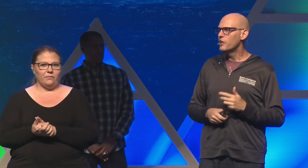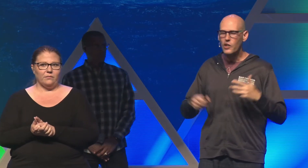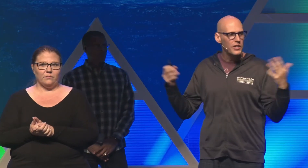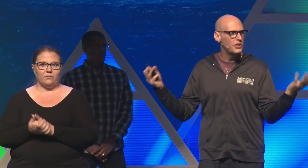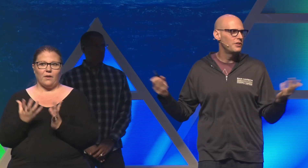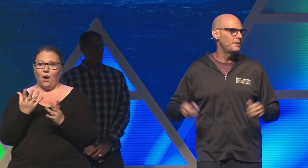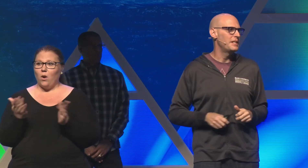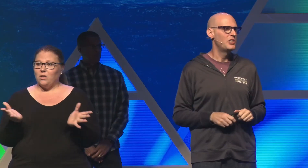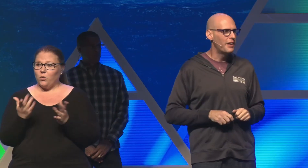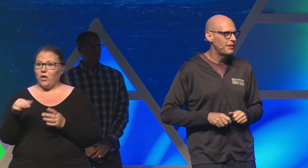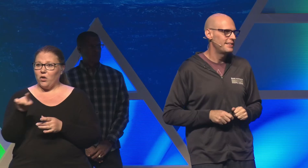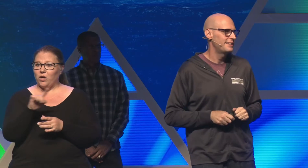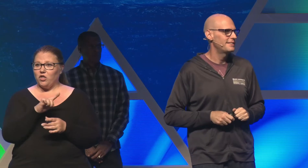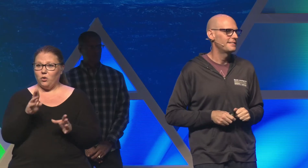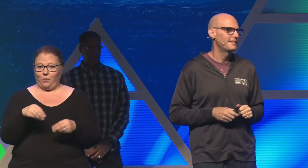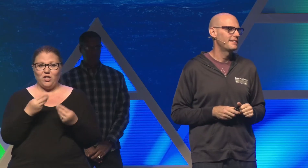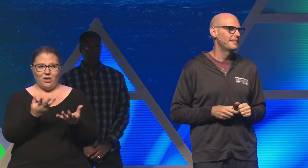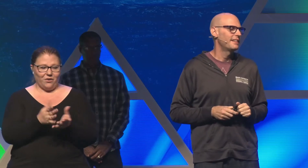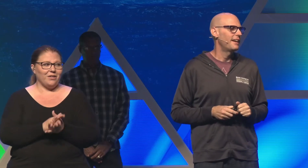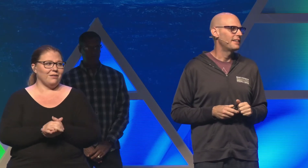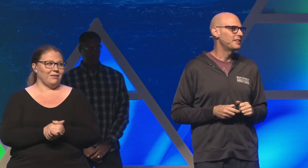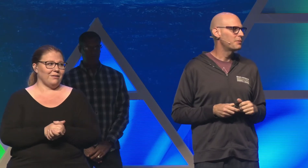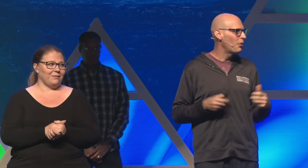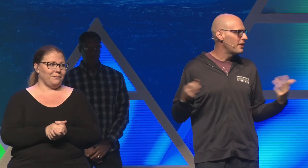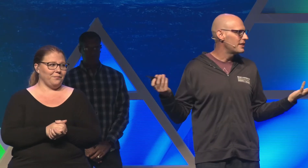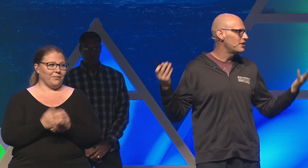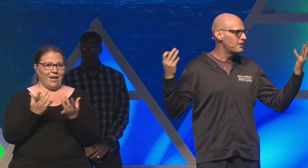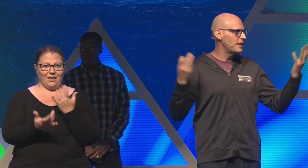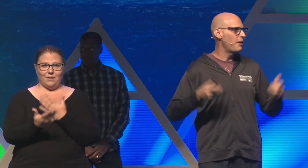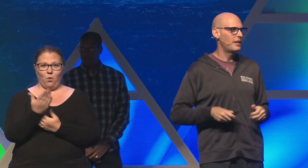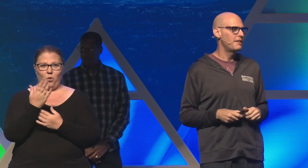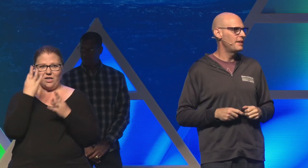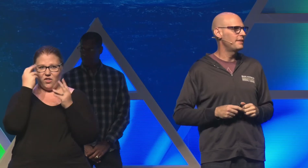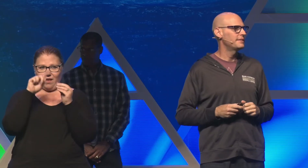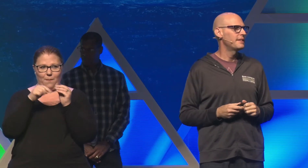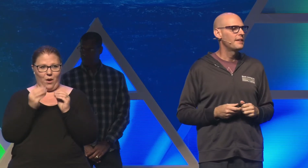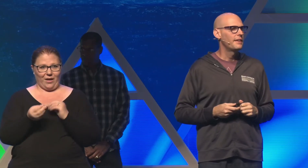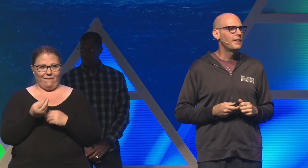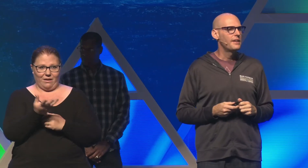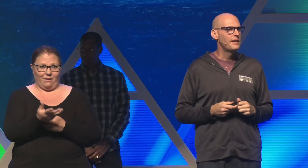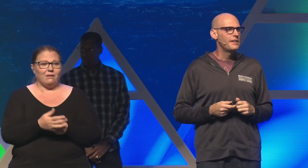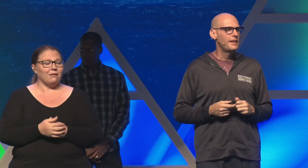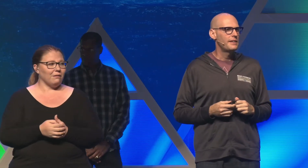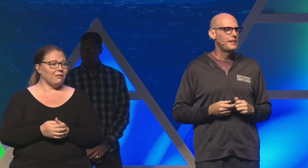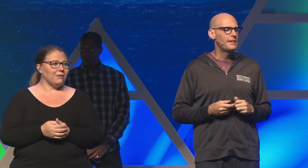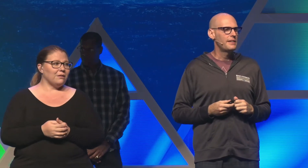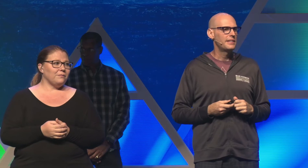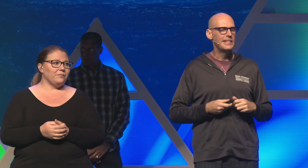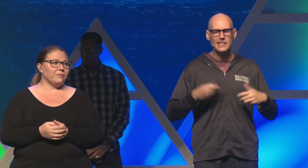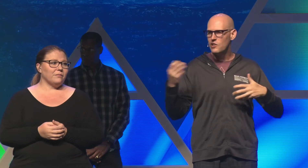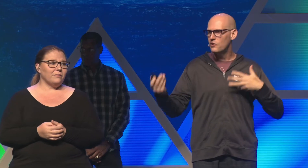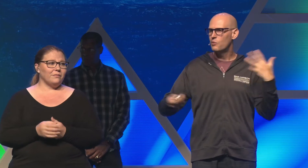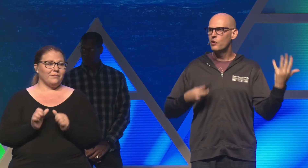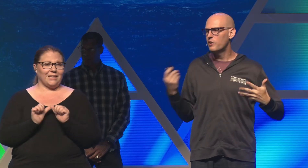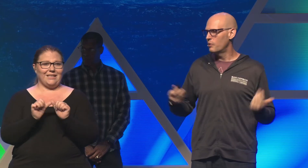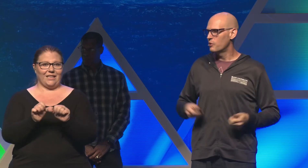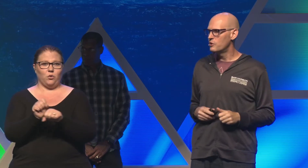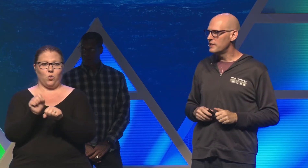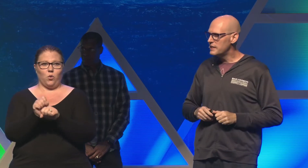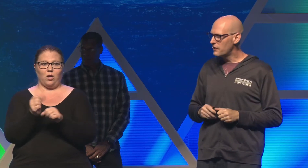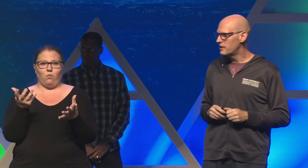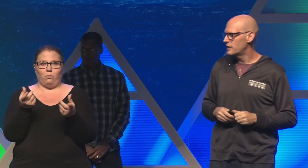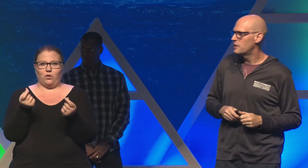I want to encourage you to be generous this morning as you think about giving, to continue the work of